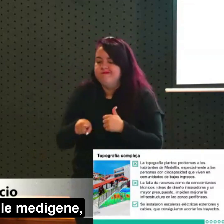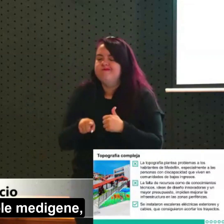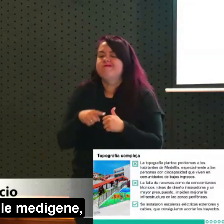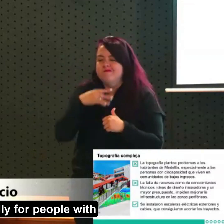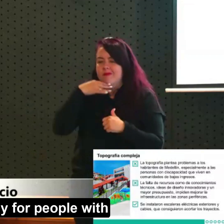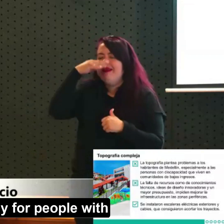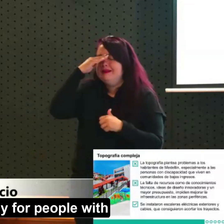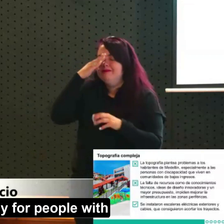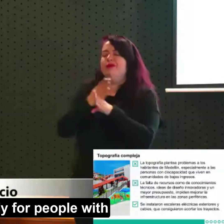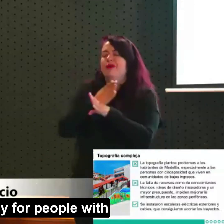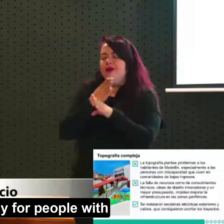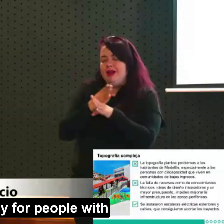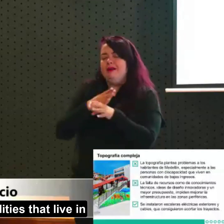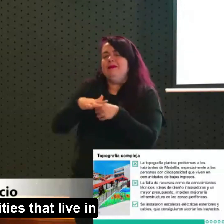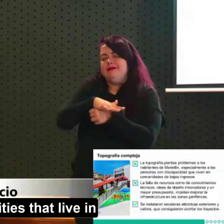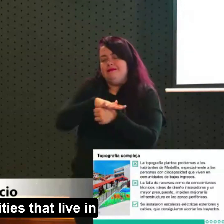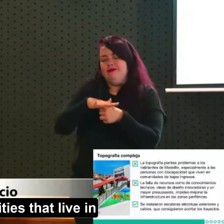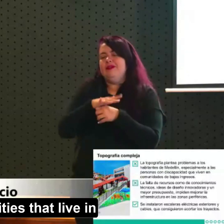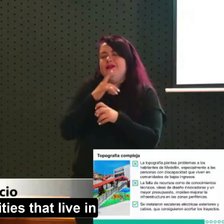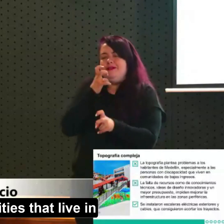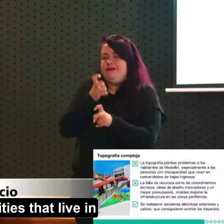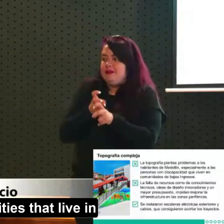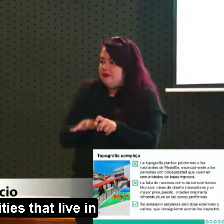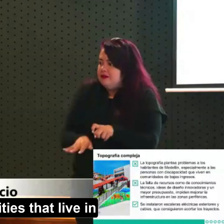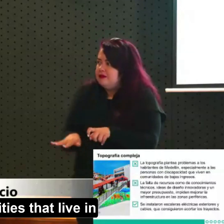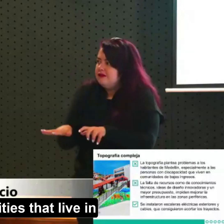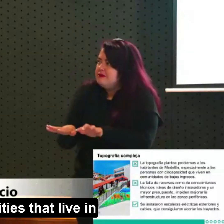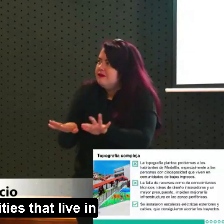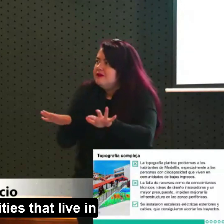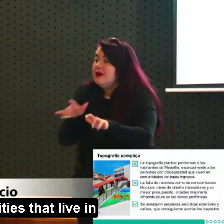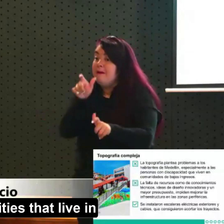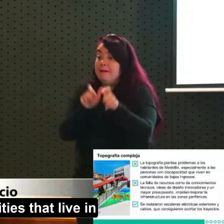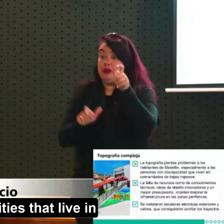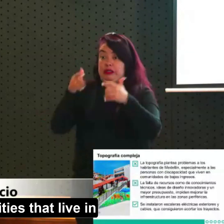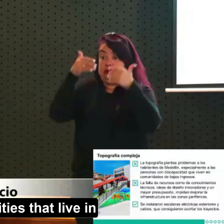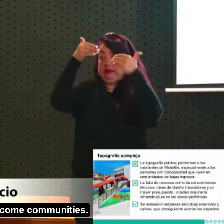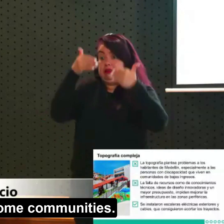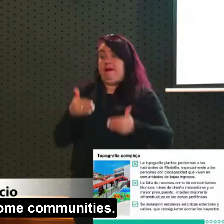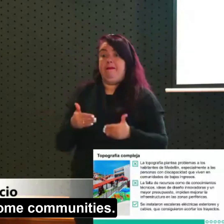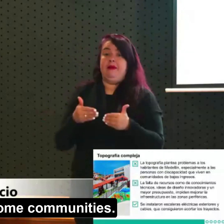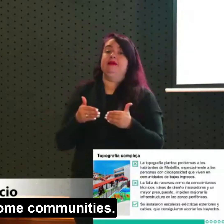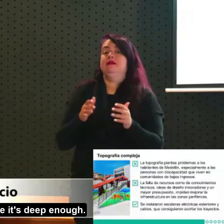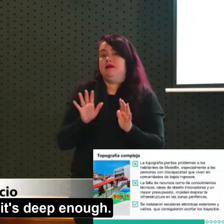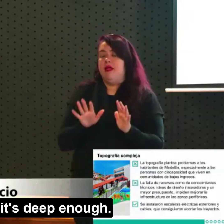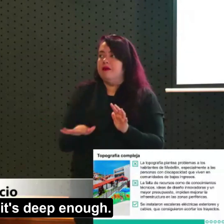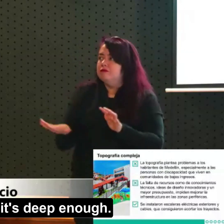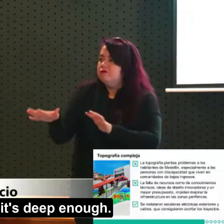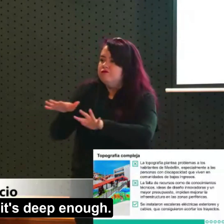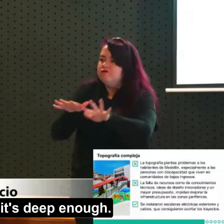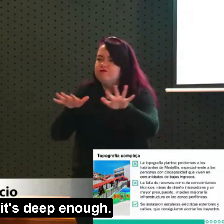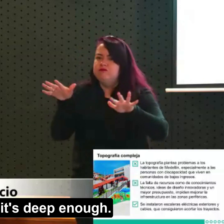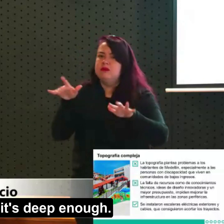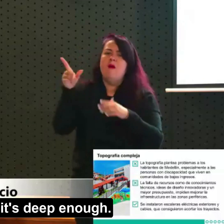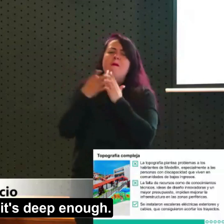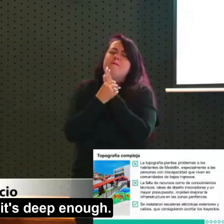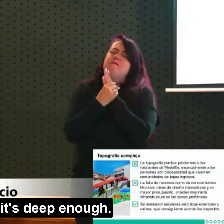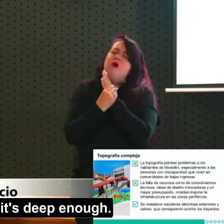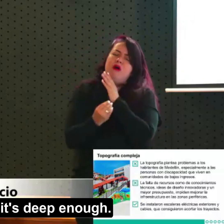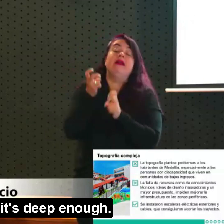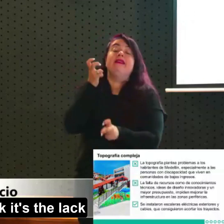in Medellín, especially for people with disabilities that live in lower income communities because it's